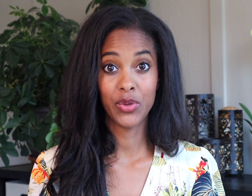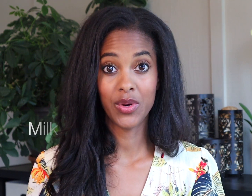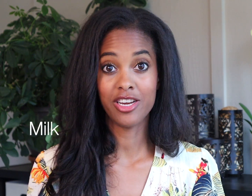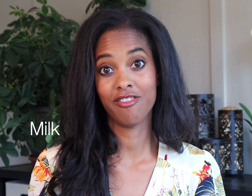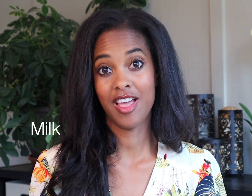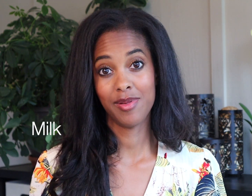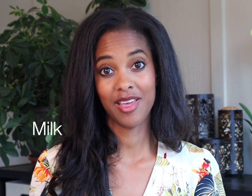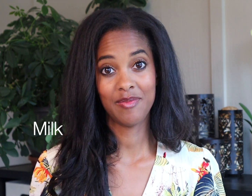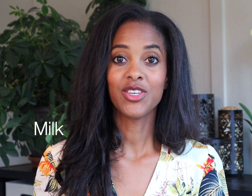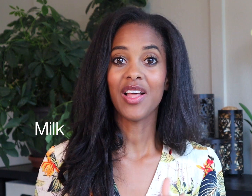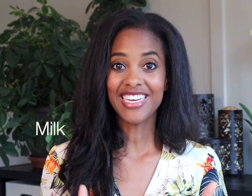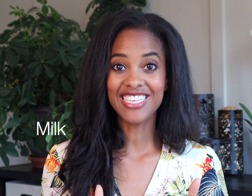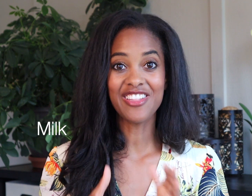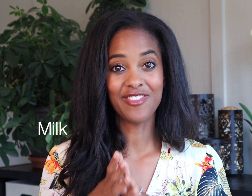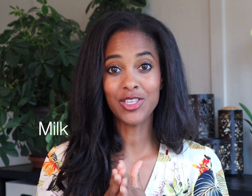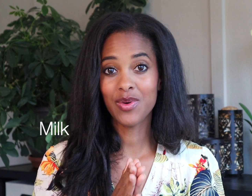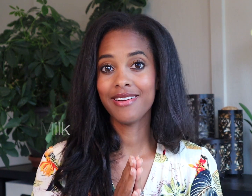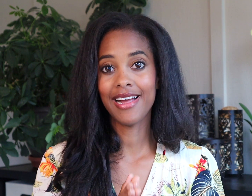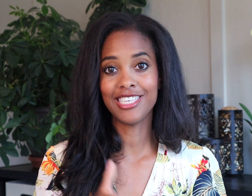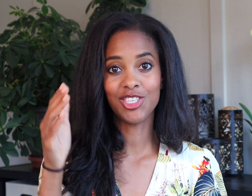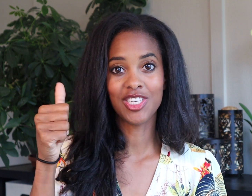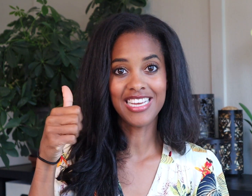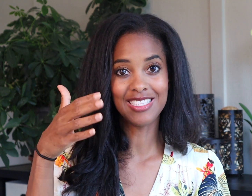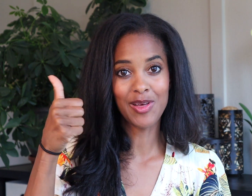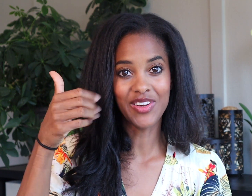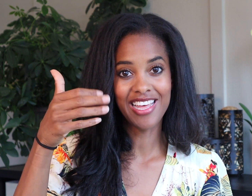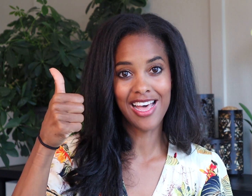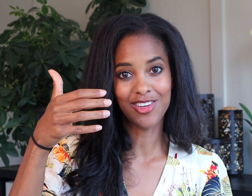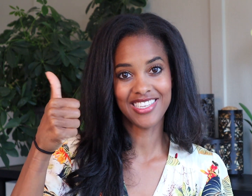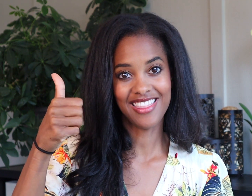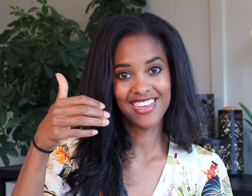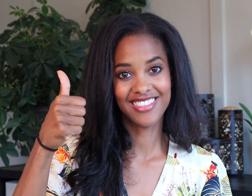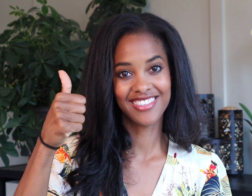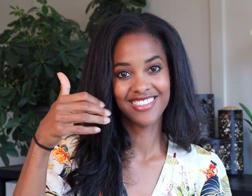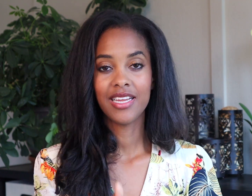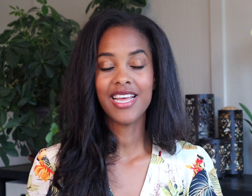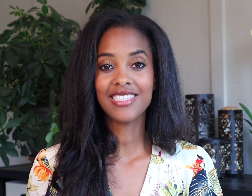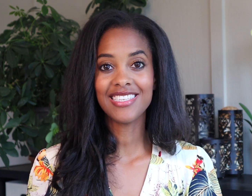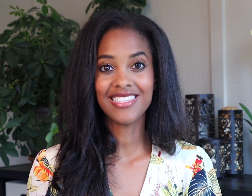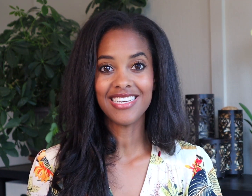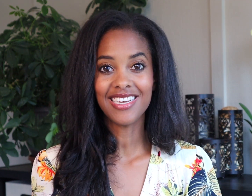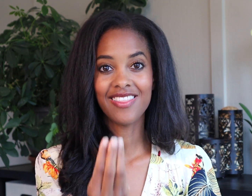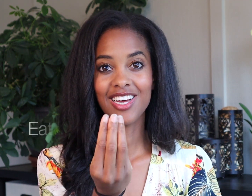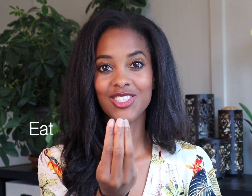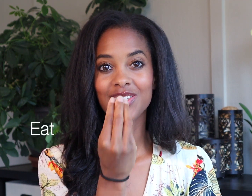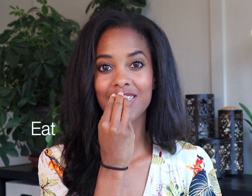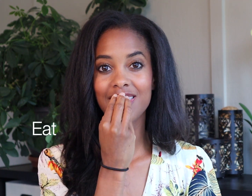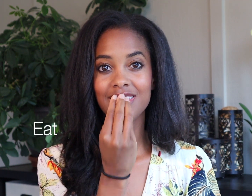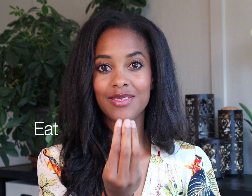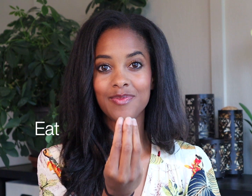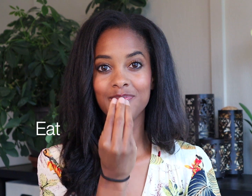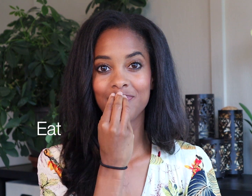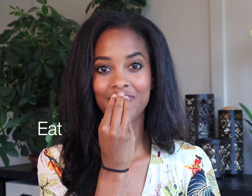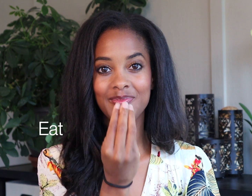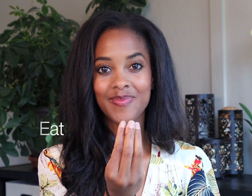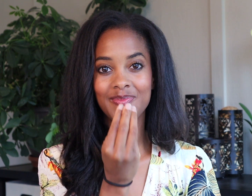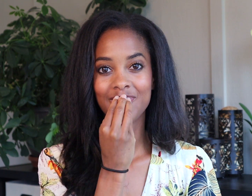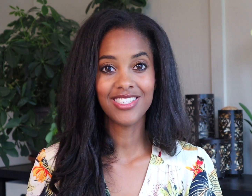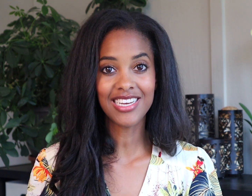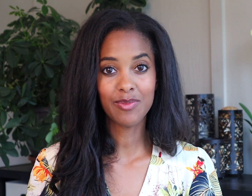and your family. So like I said, the first one I teach is milk, and that looks like this. Next is eat, and that just looks like this. Next up is